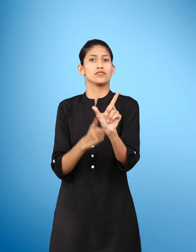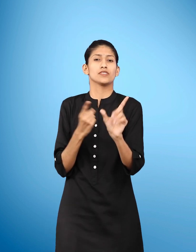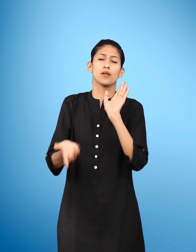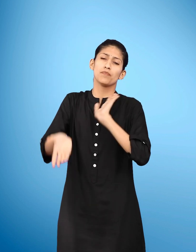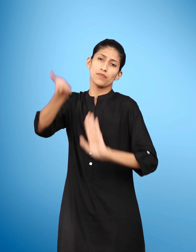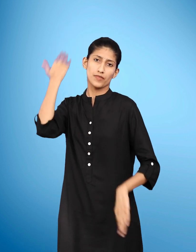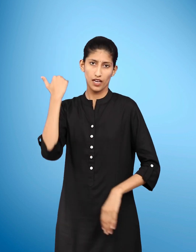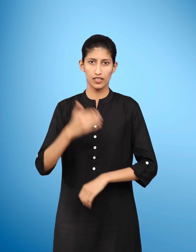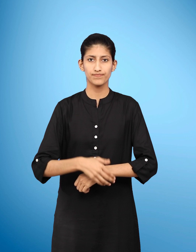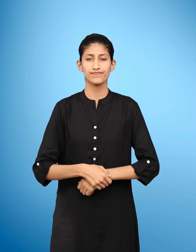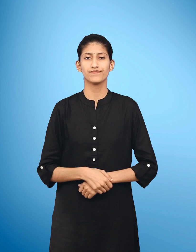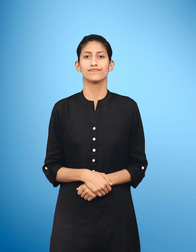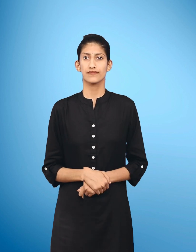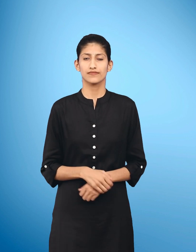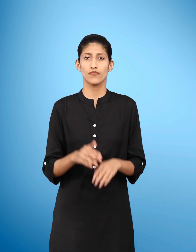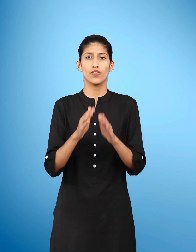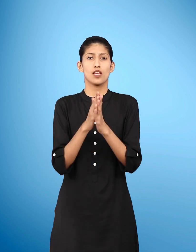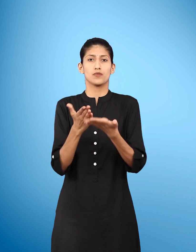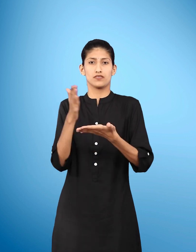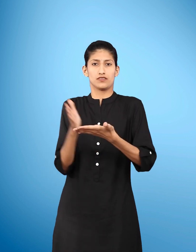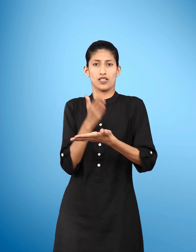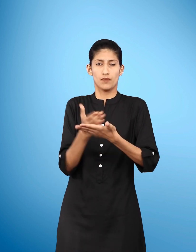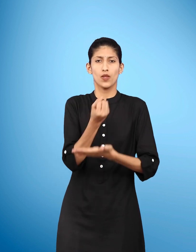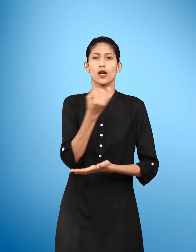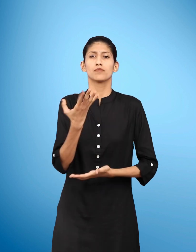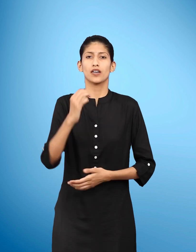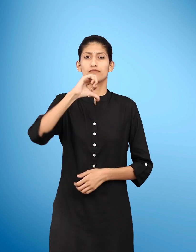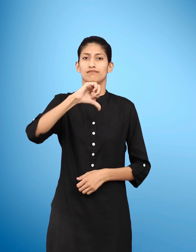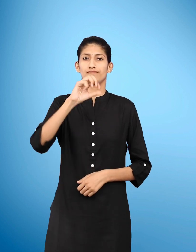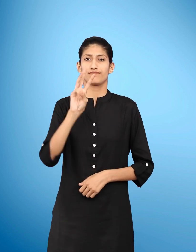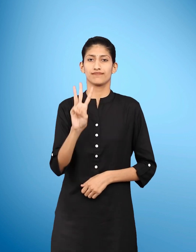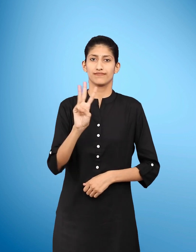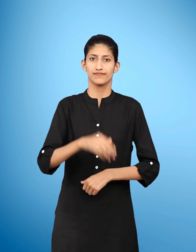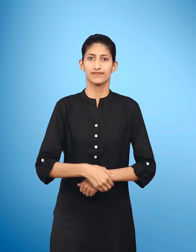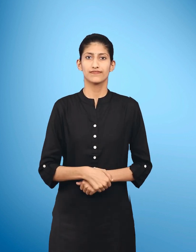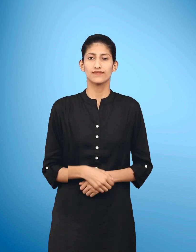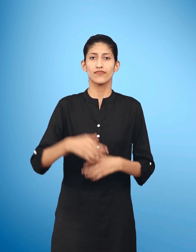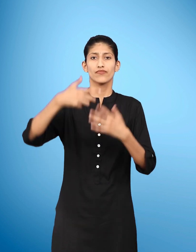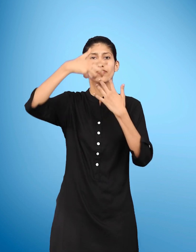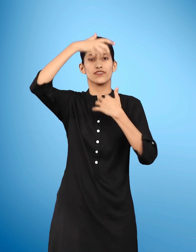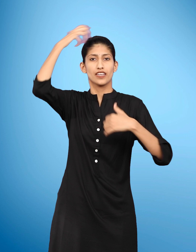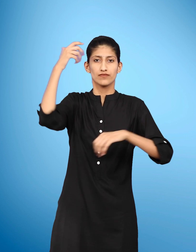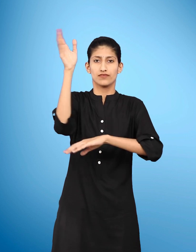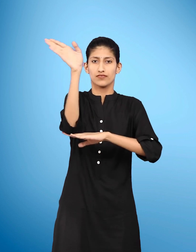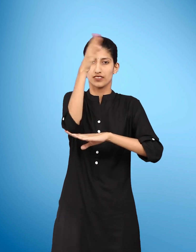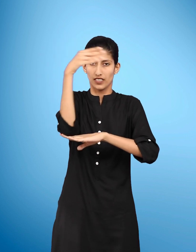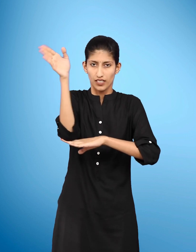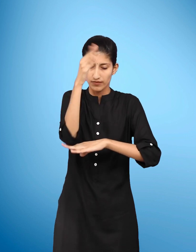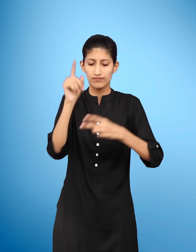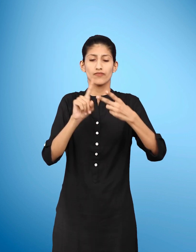2,300 years ago. Page number 93. Each of the three chiefs